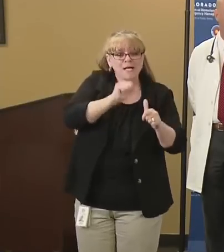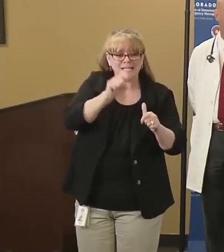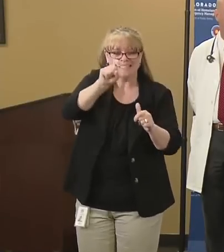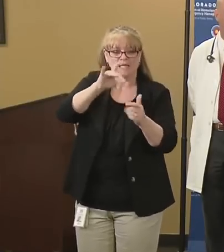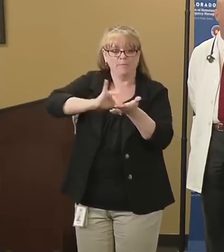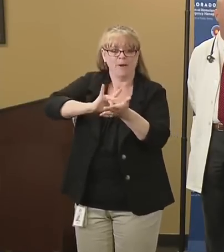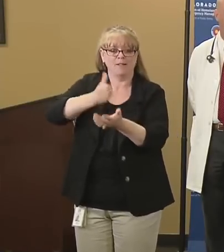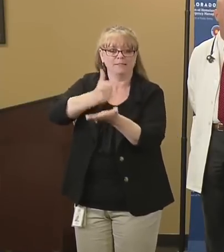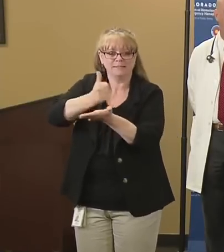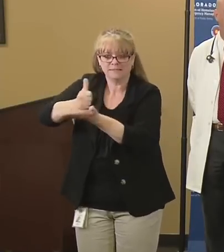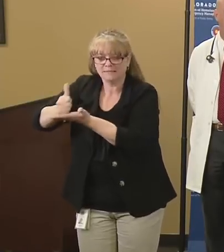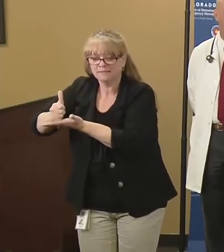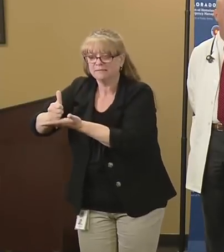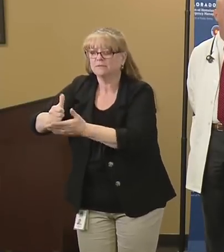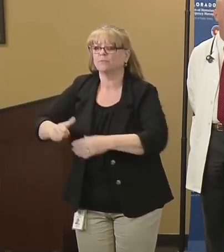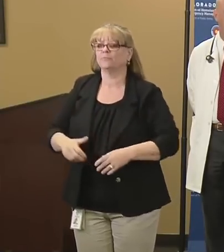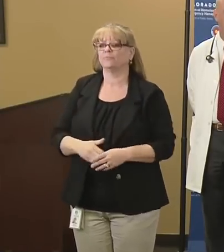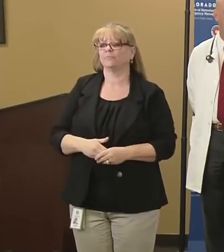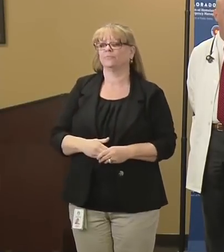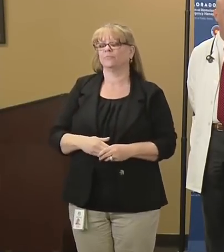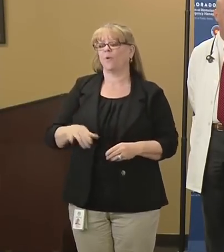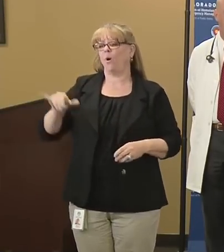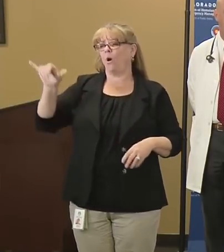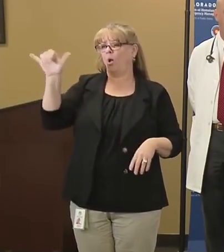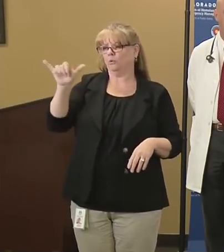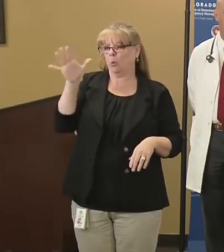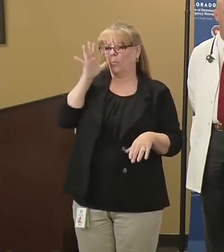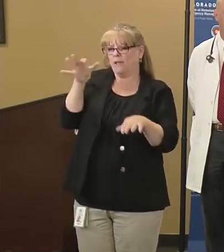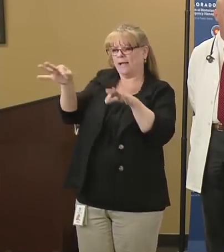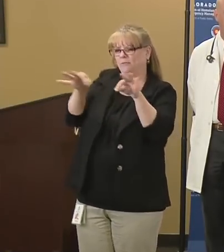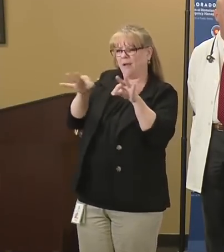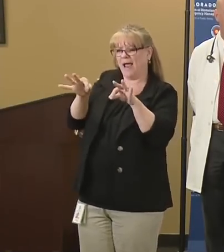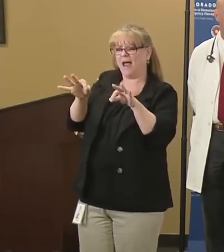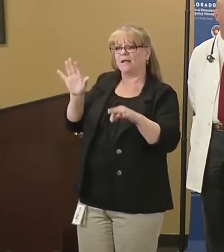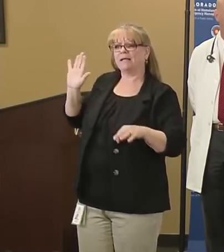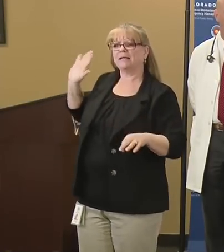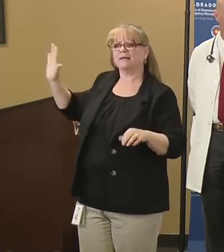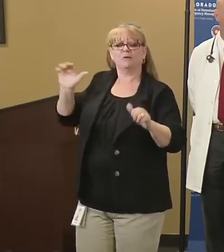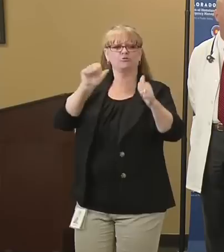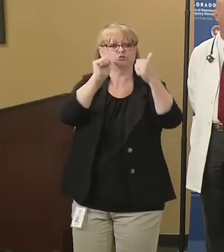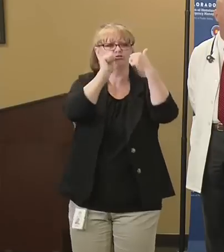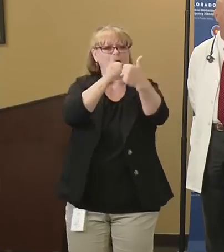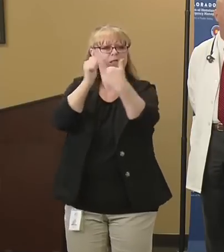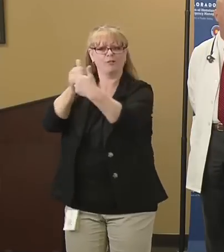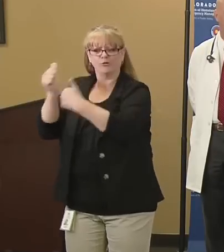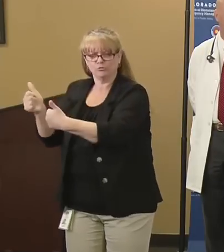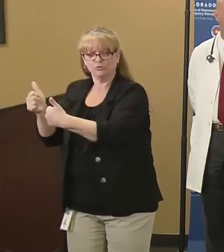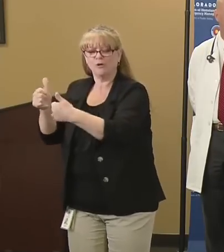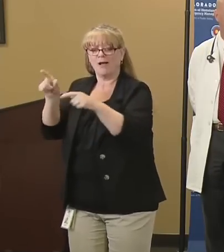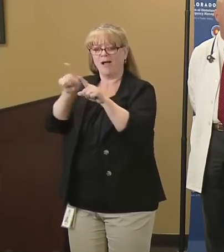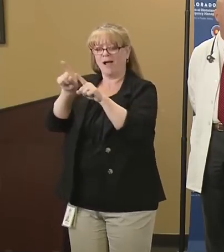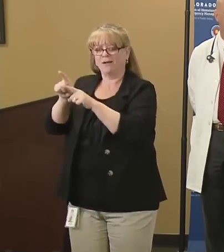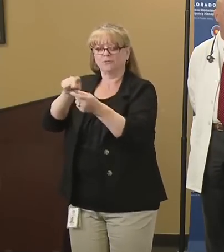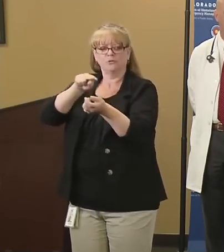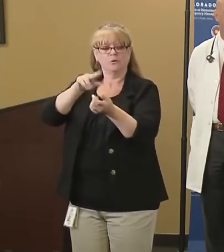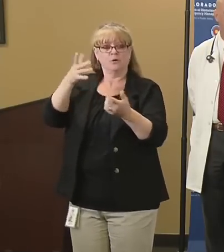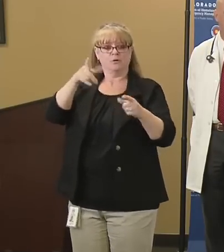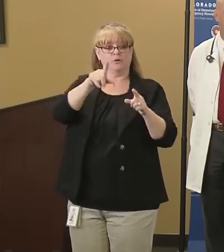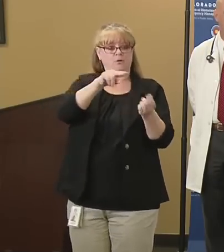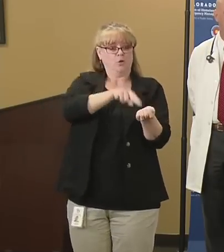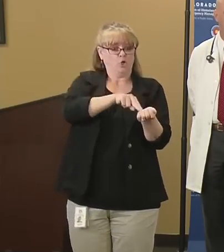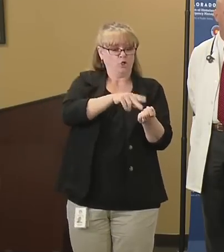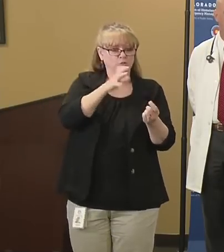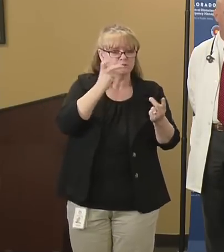able to talk about some of the challenges that are being faced by the medical community across our state. First, an update. On the federal